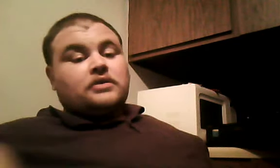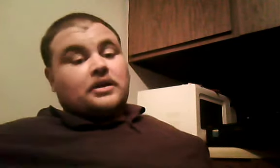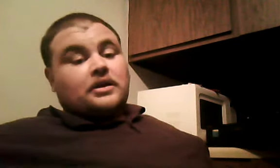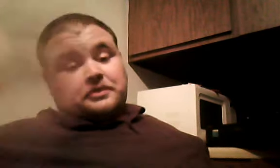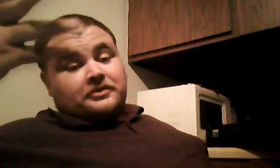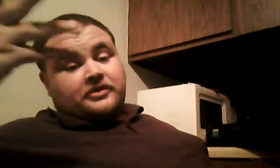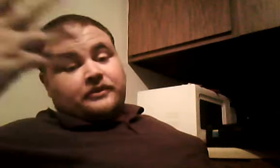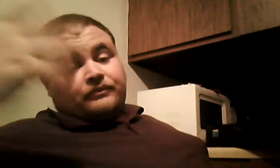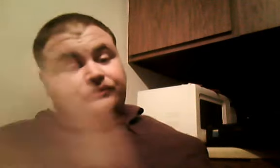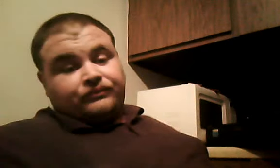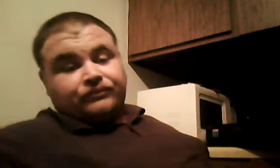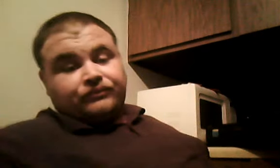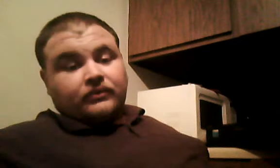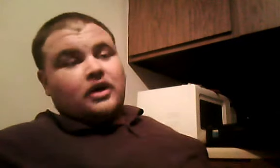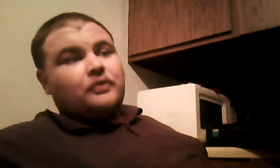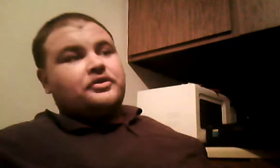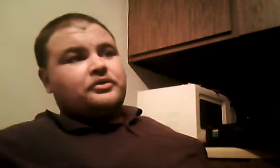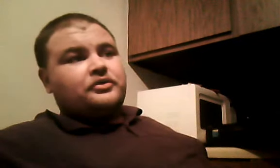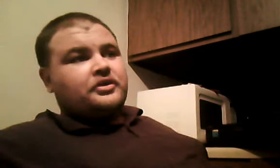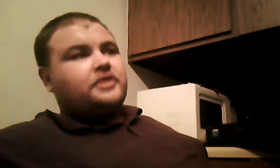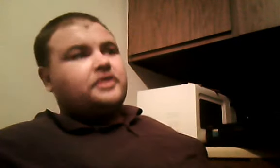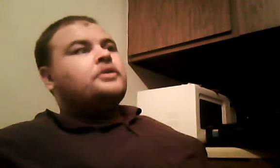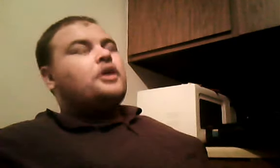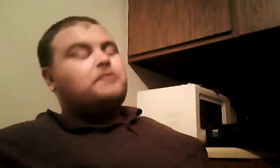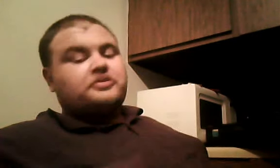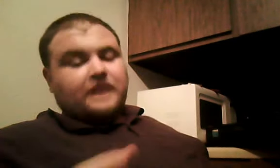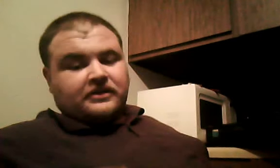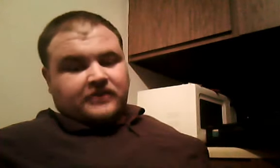That's pretty much it. Um, we do see Abyss backstage.